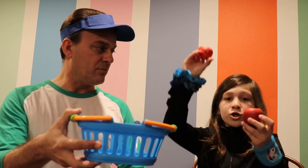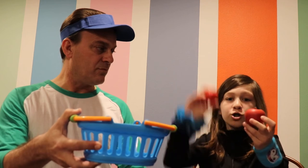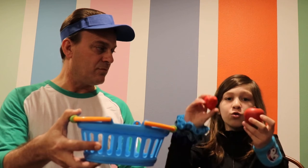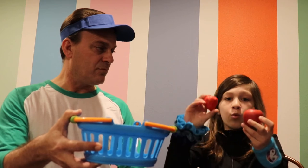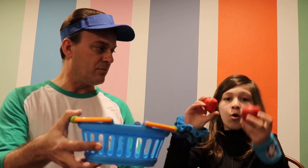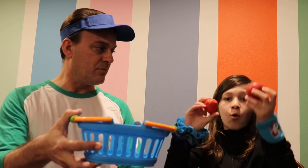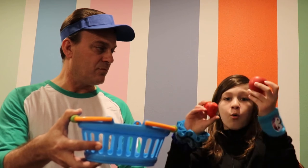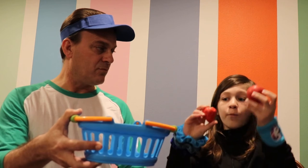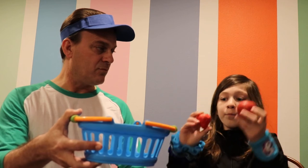1, 2.